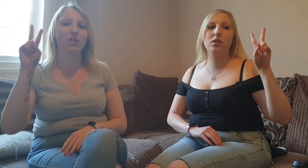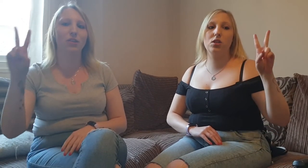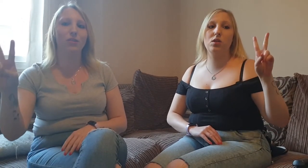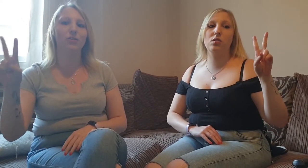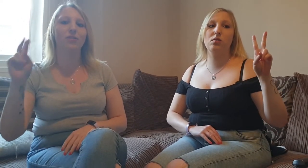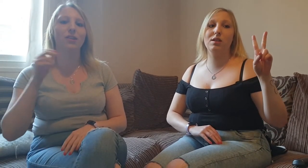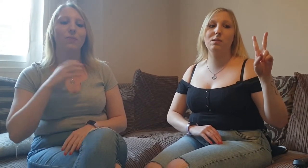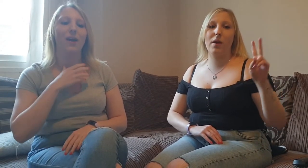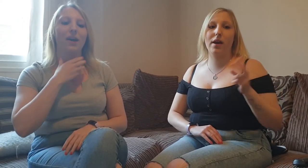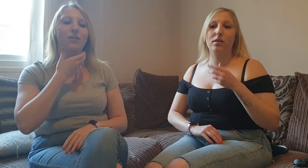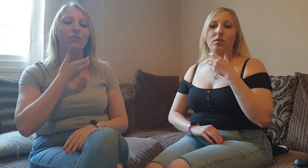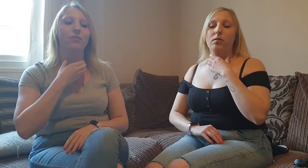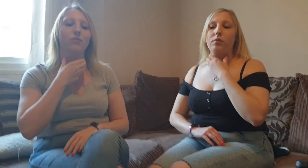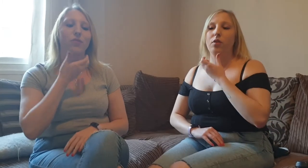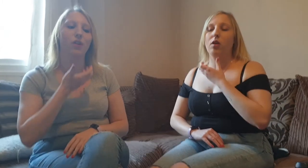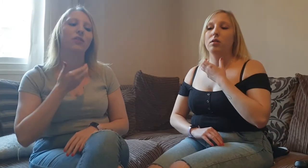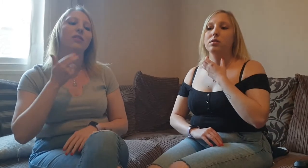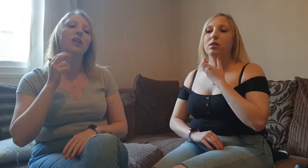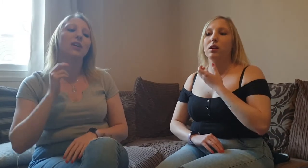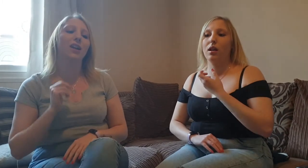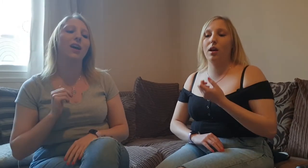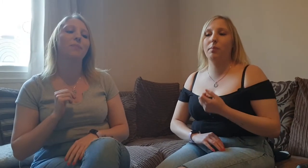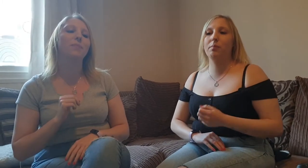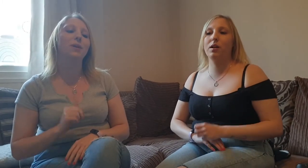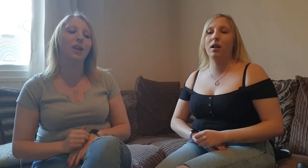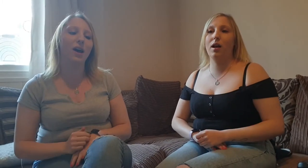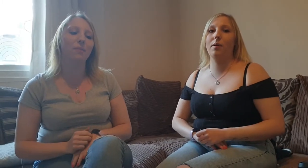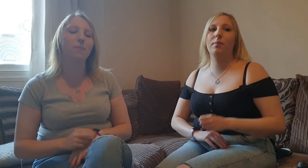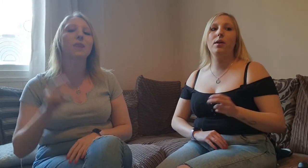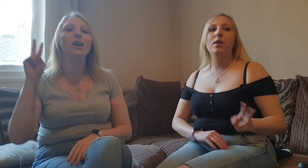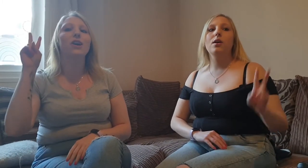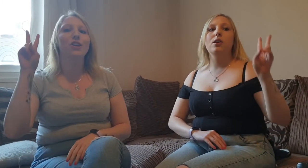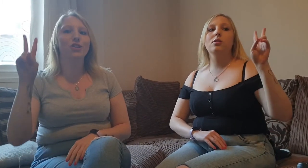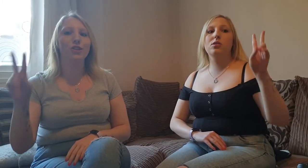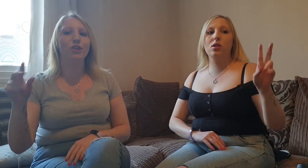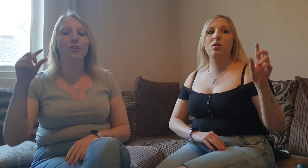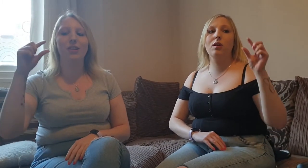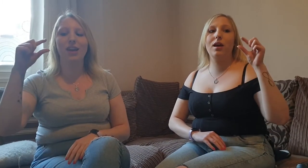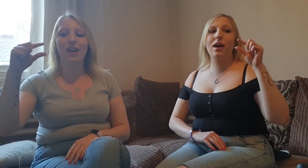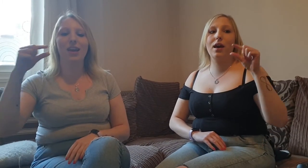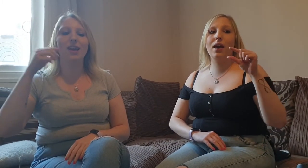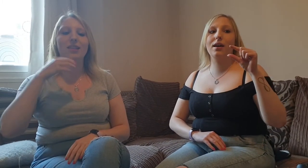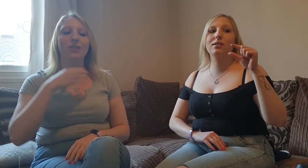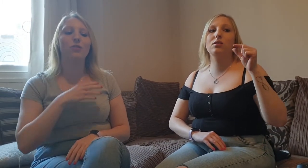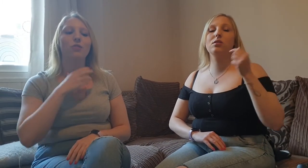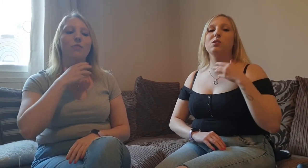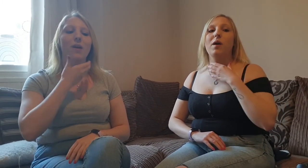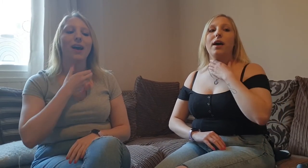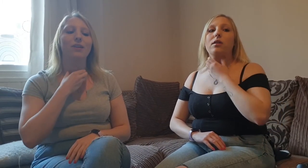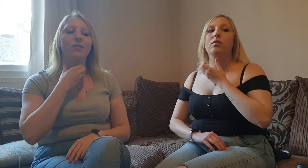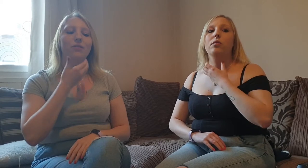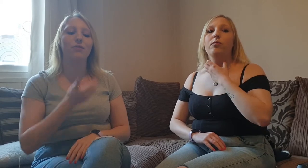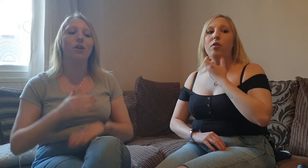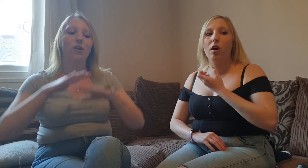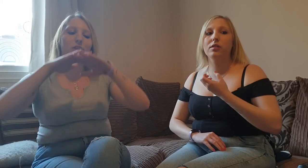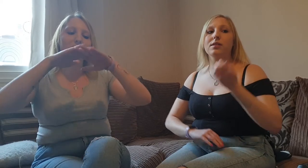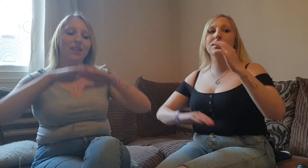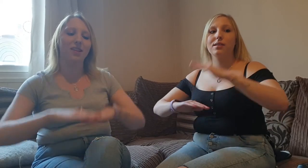two green speckled frogs. Glub, glub. Two little speckled frogs